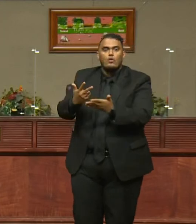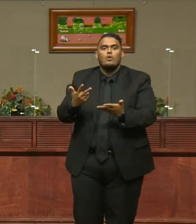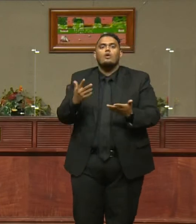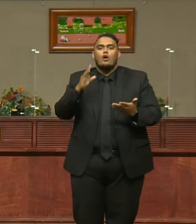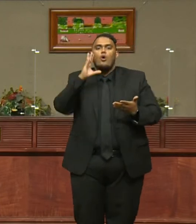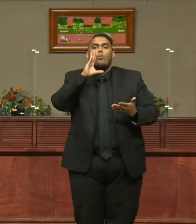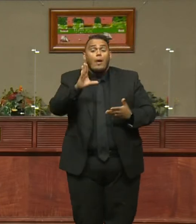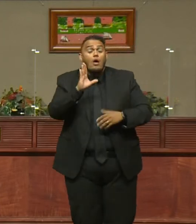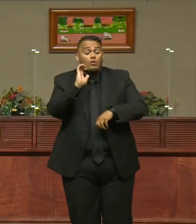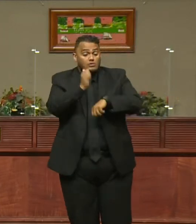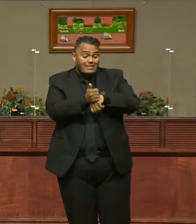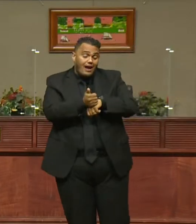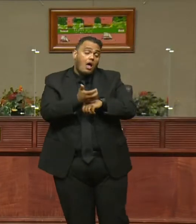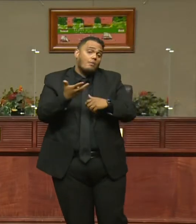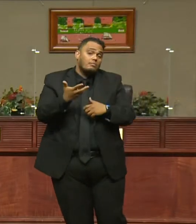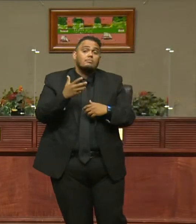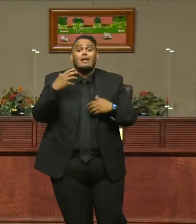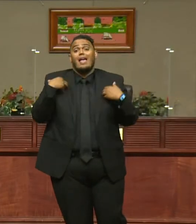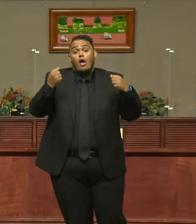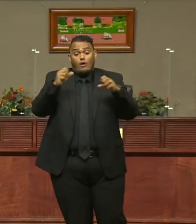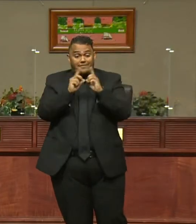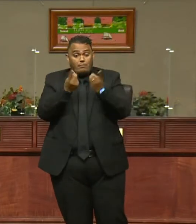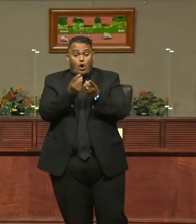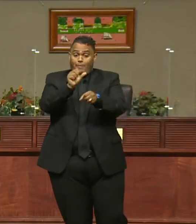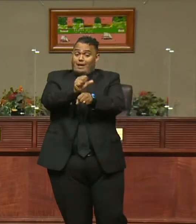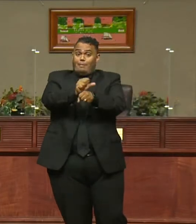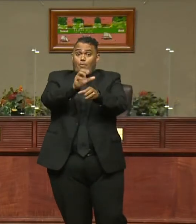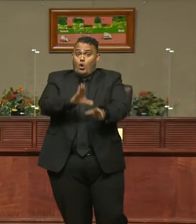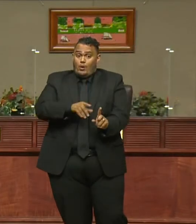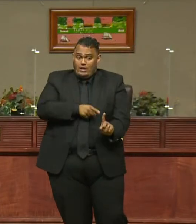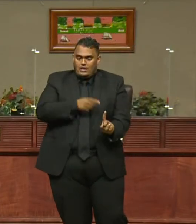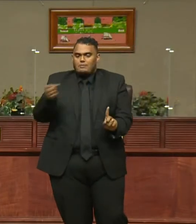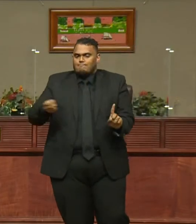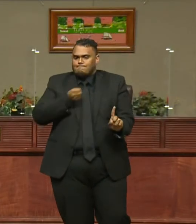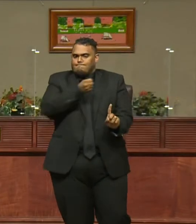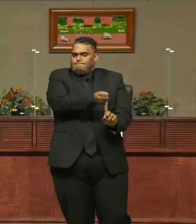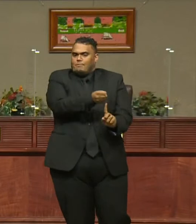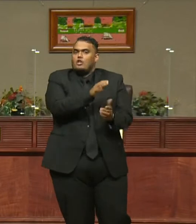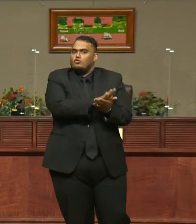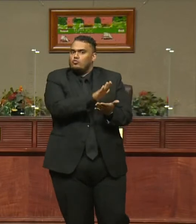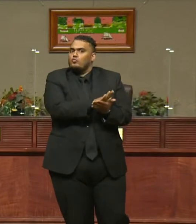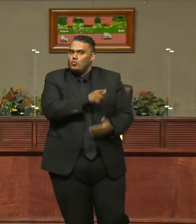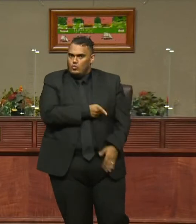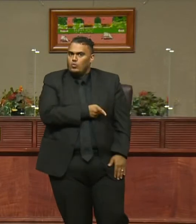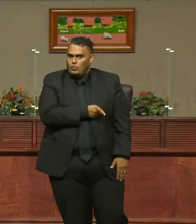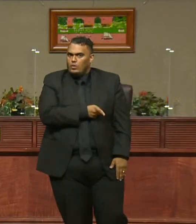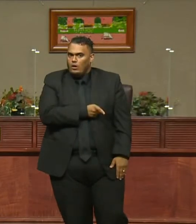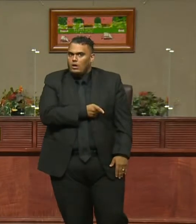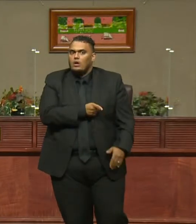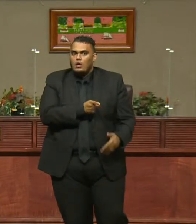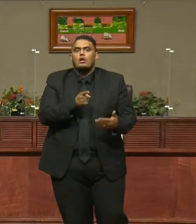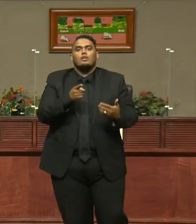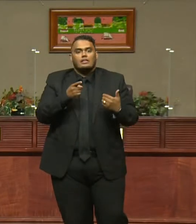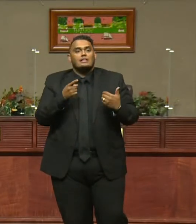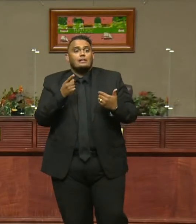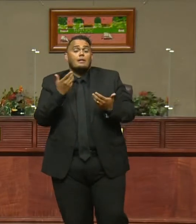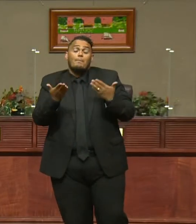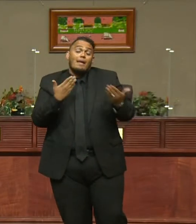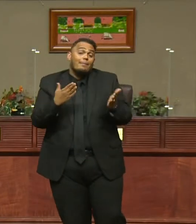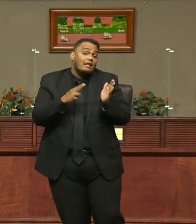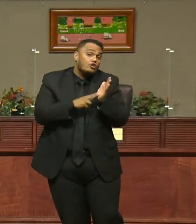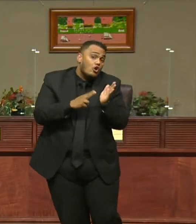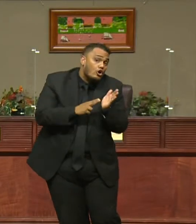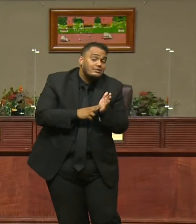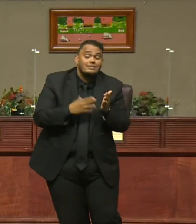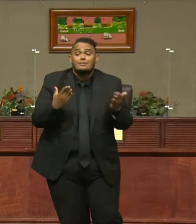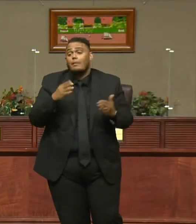in the schools for at least this coming year of some clinical background, maybe nurses,